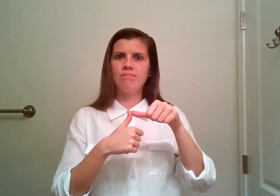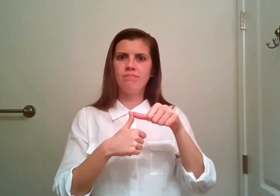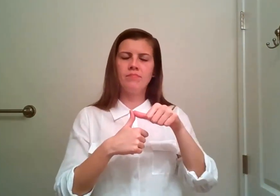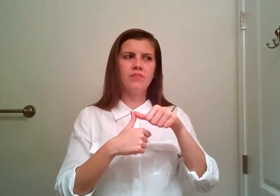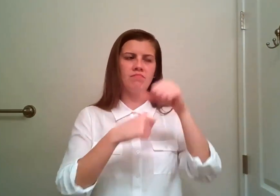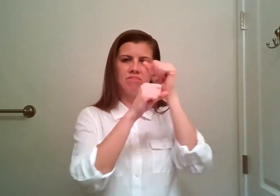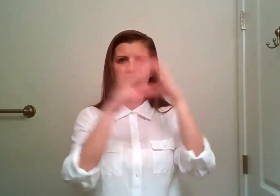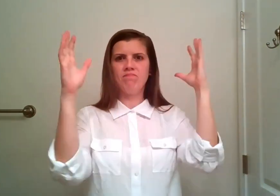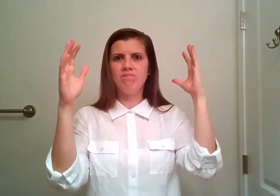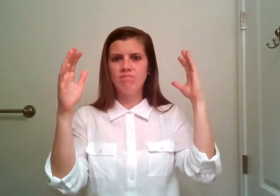And